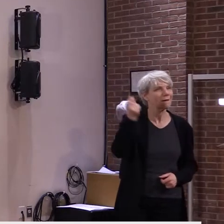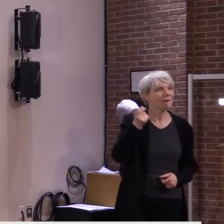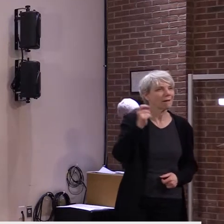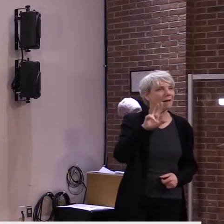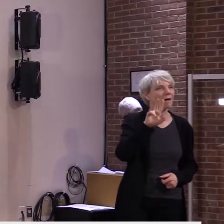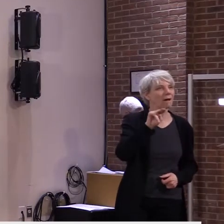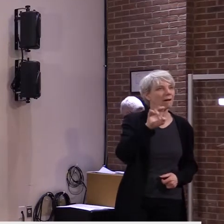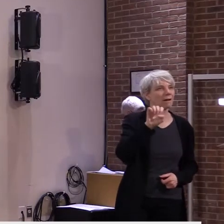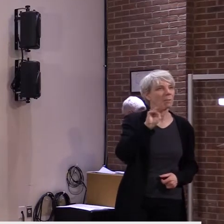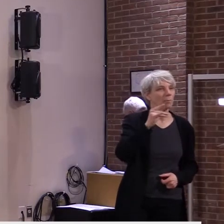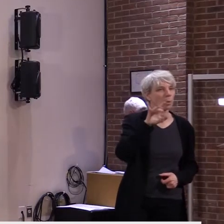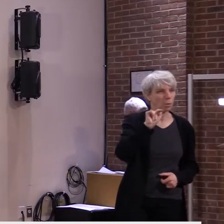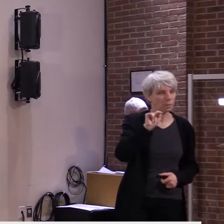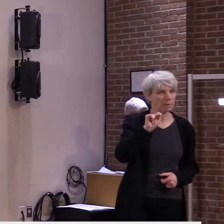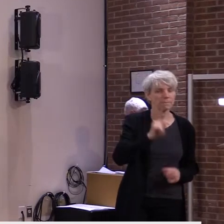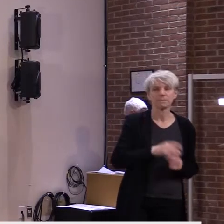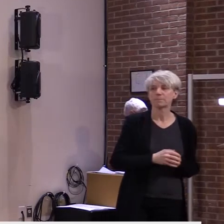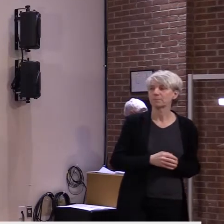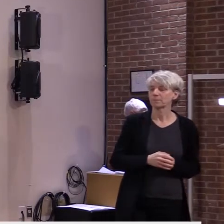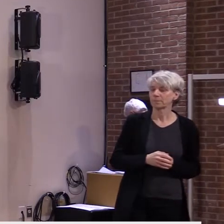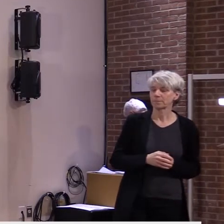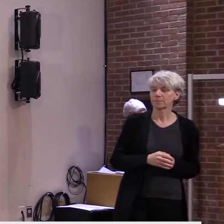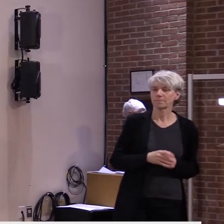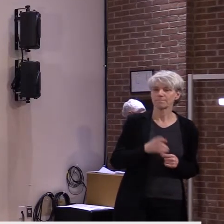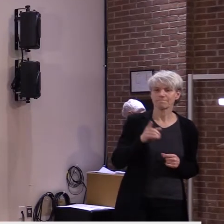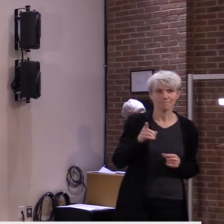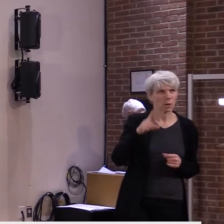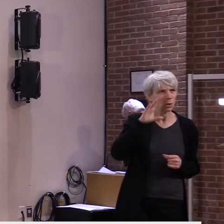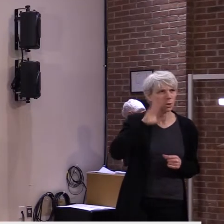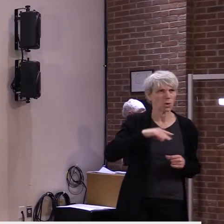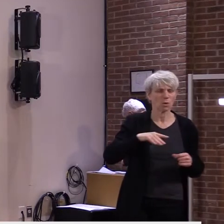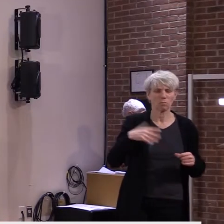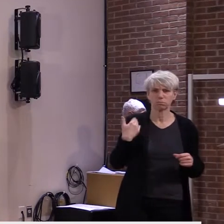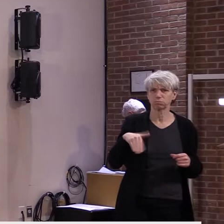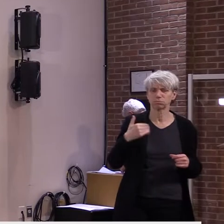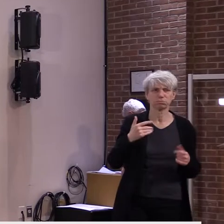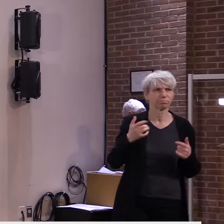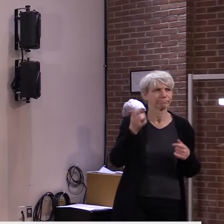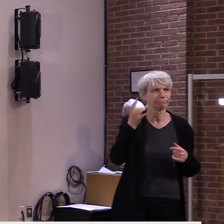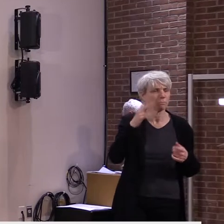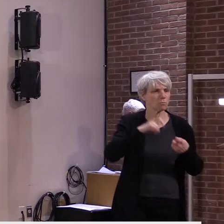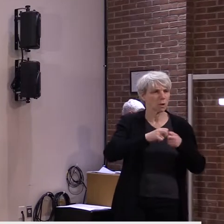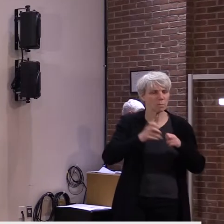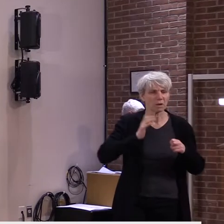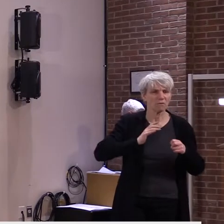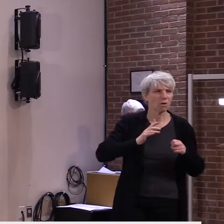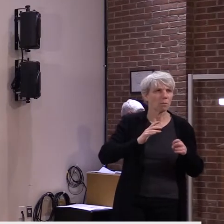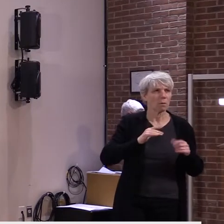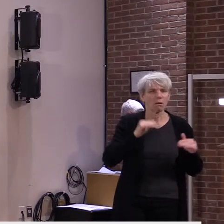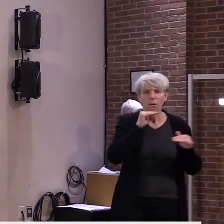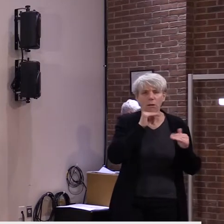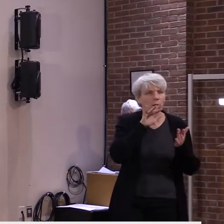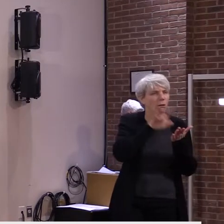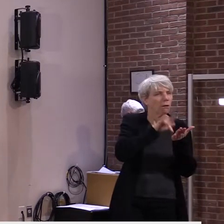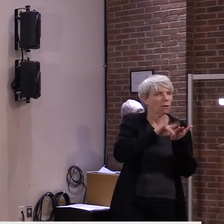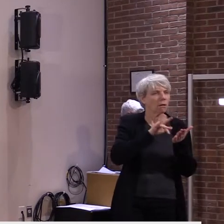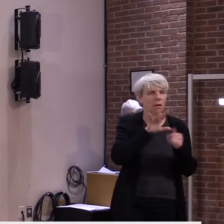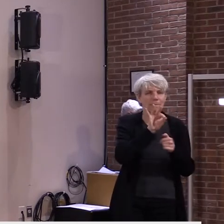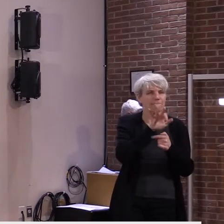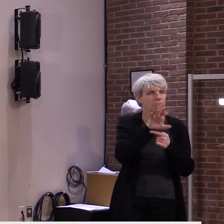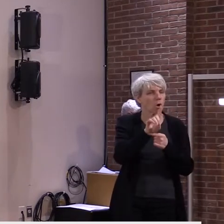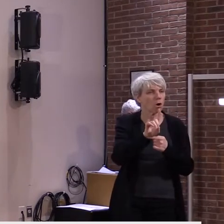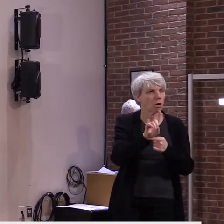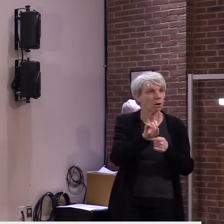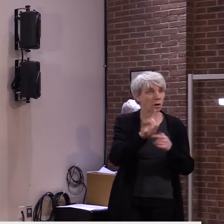feel that you have the fraud situation in hand now? And when do you expect to